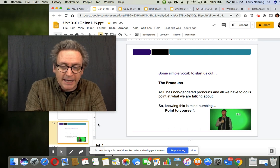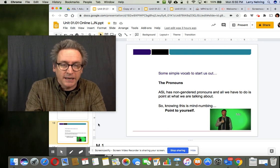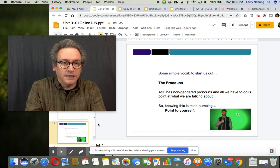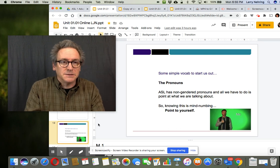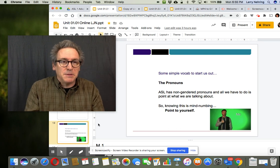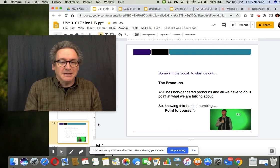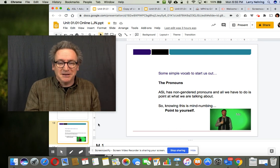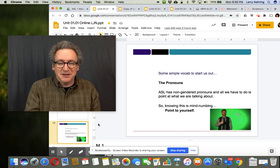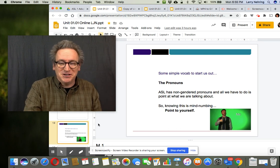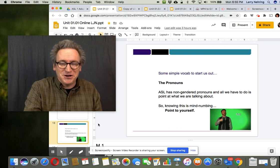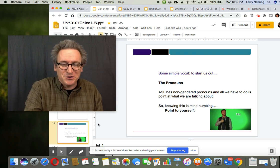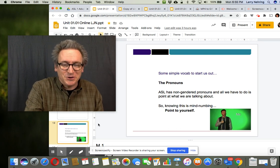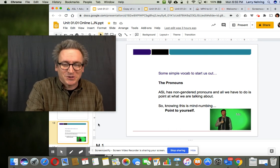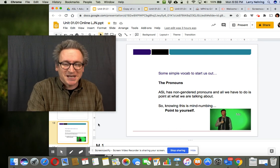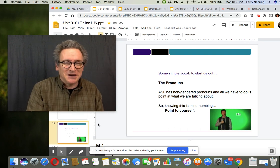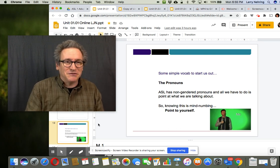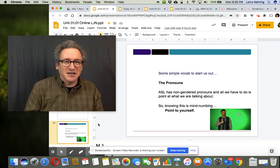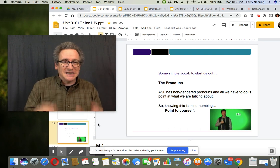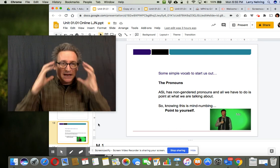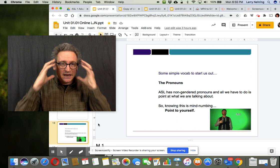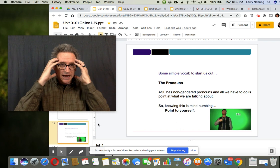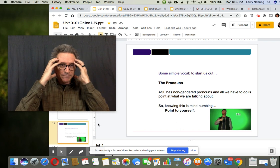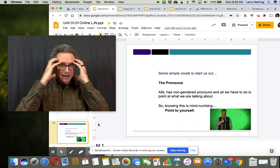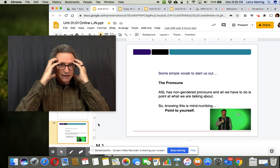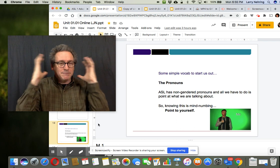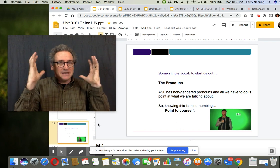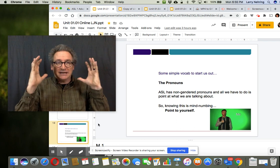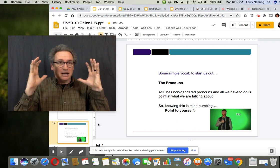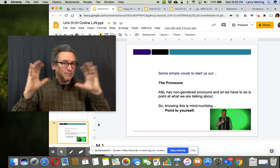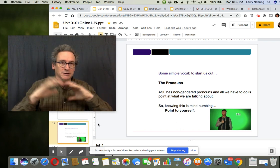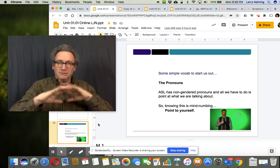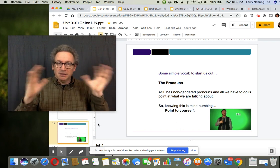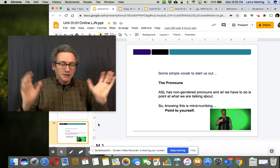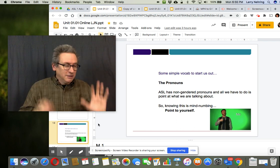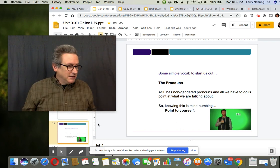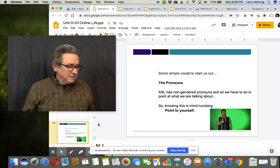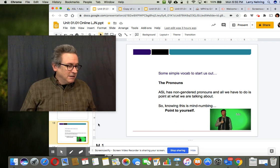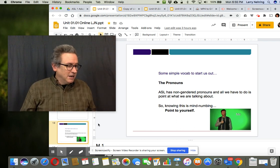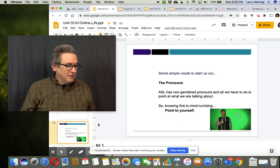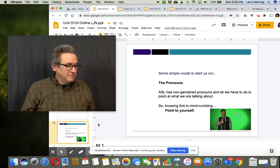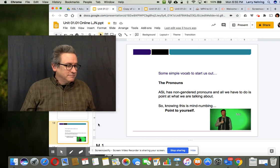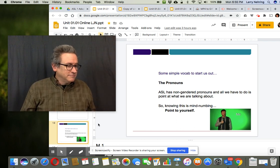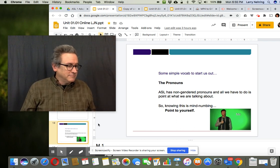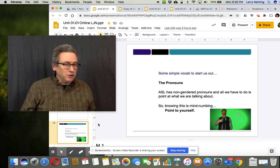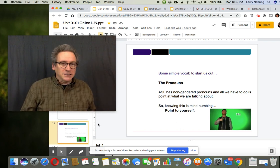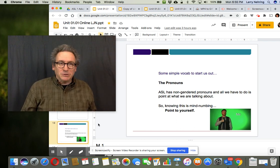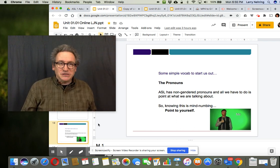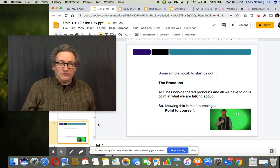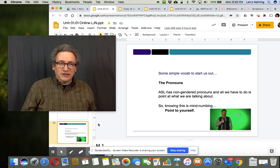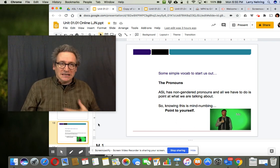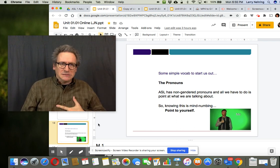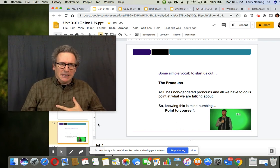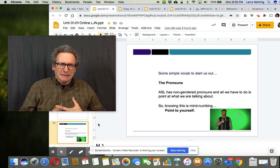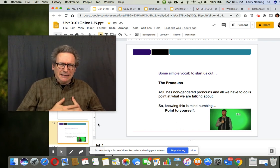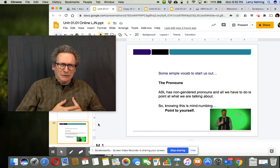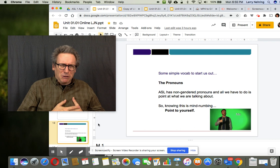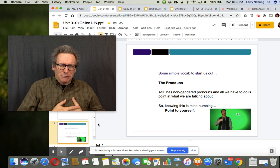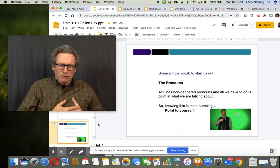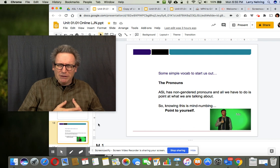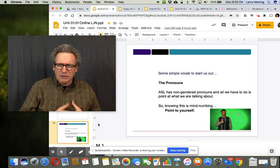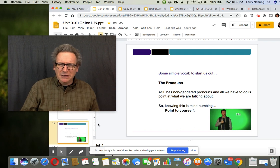I get a little dependent on the gender-neutral side of things, and then I end up messing up and hurting someone's feelings by